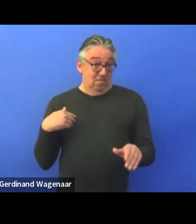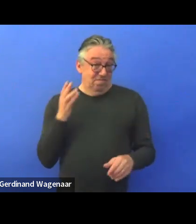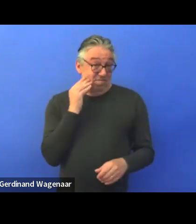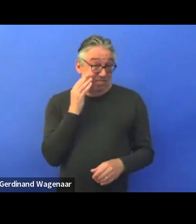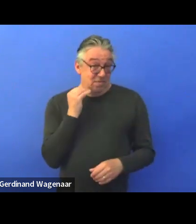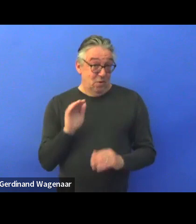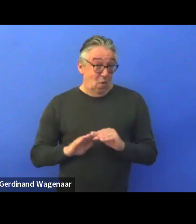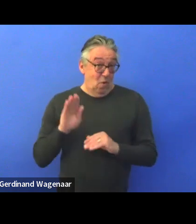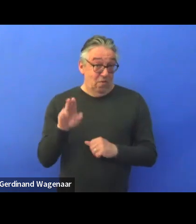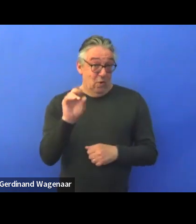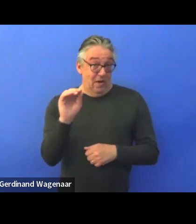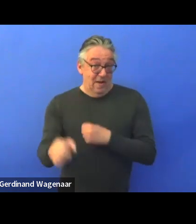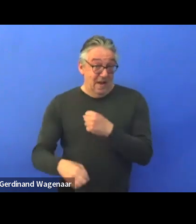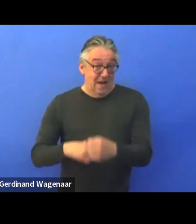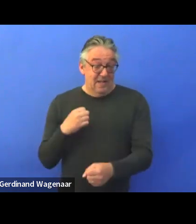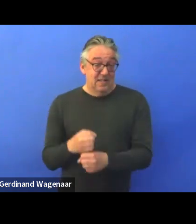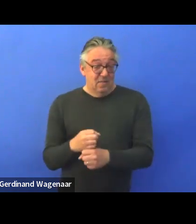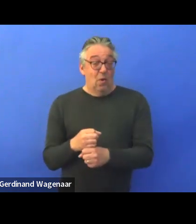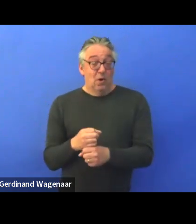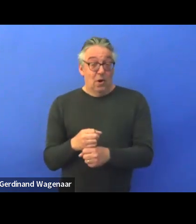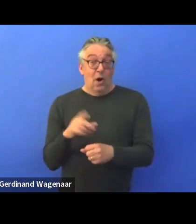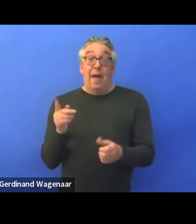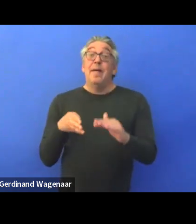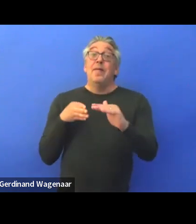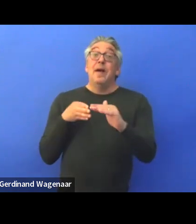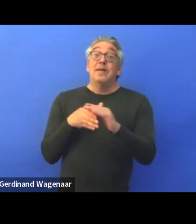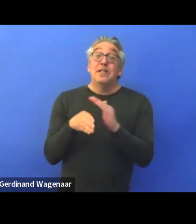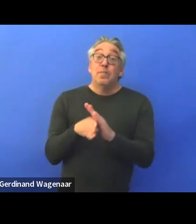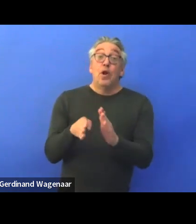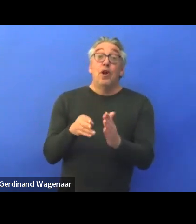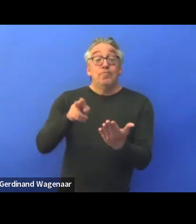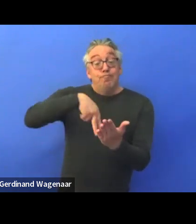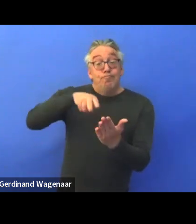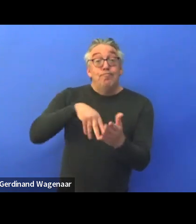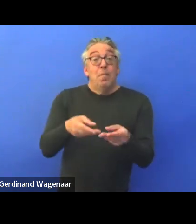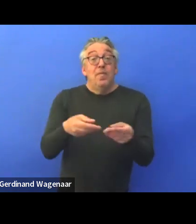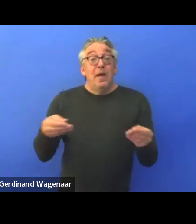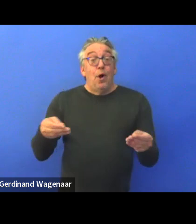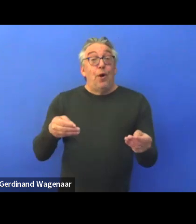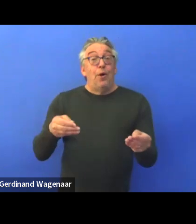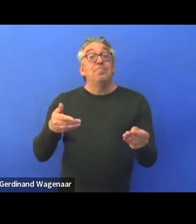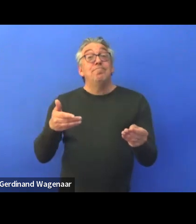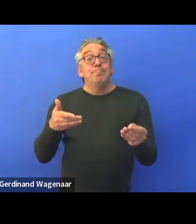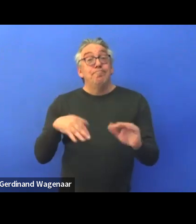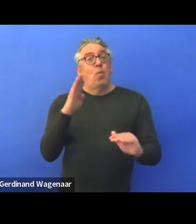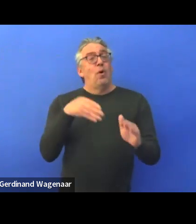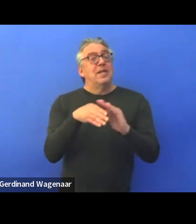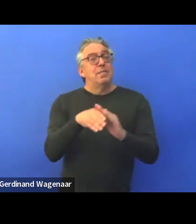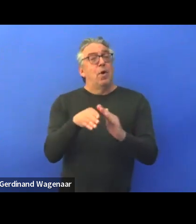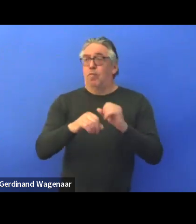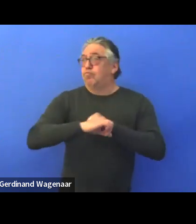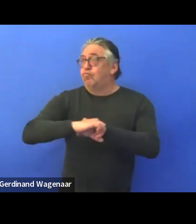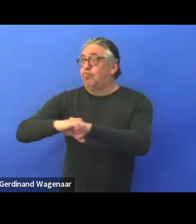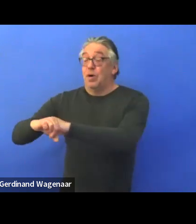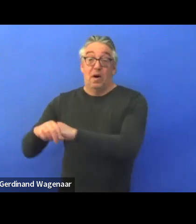the availability of accessible publishing and reading. But actually, we like to say we have hundreds of